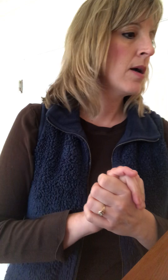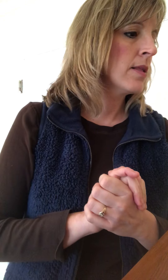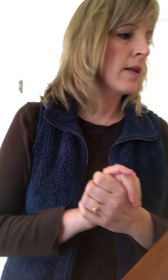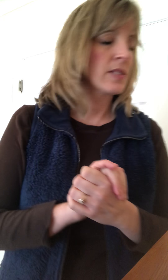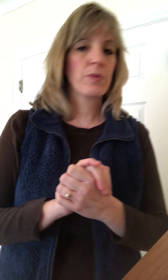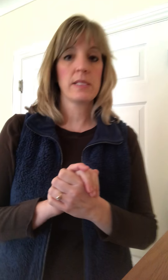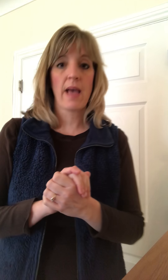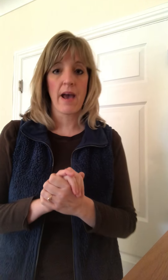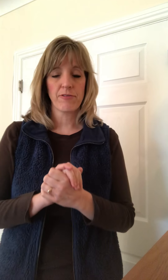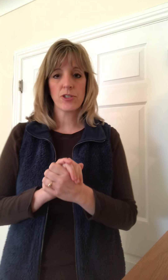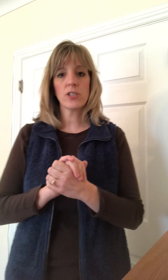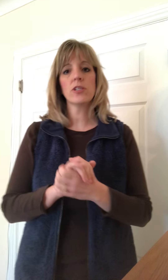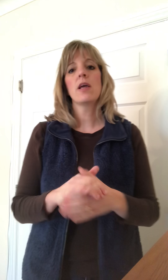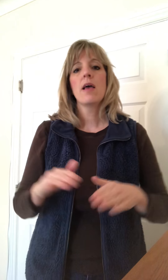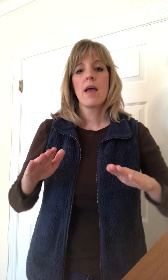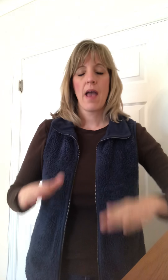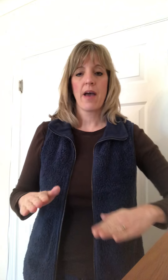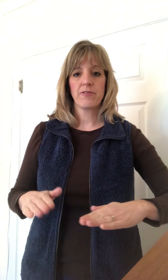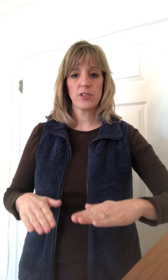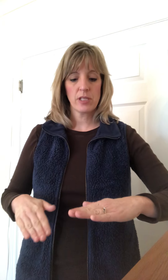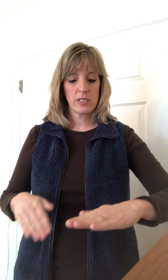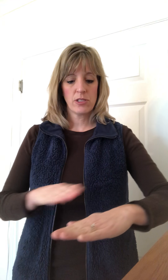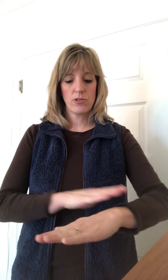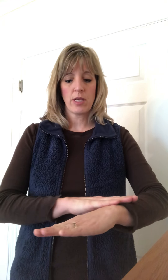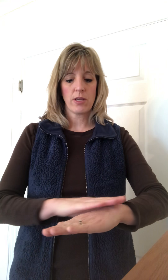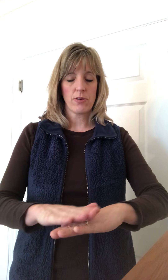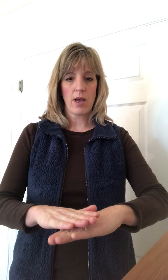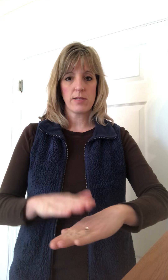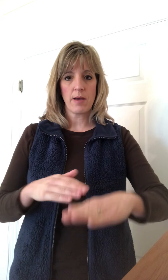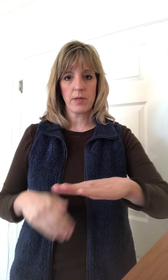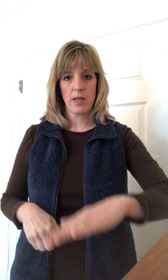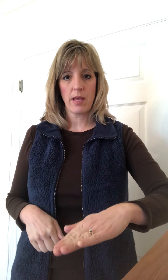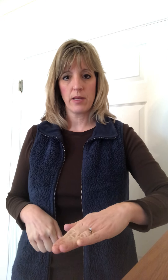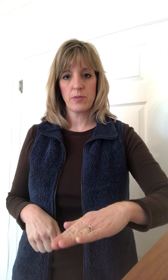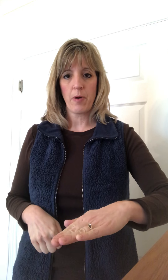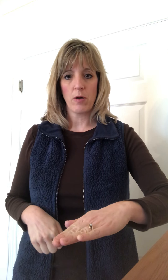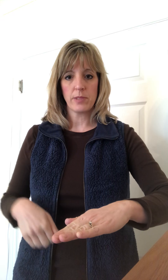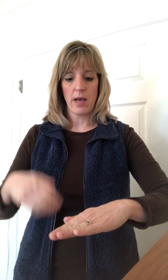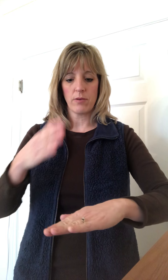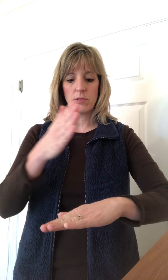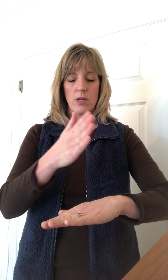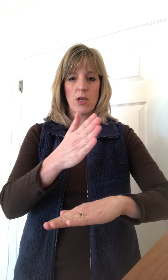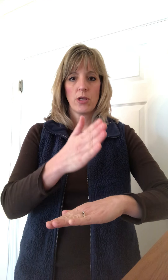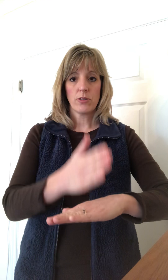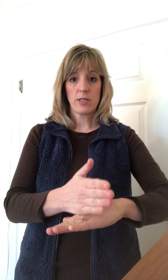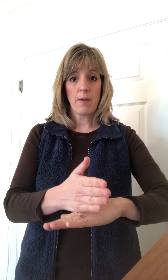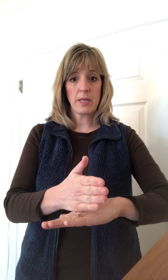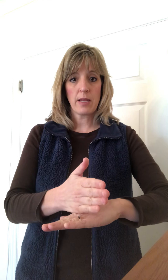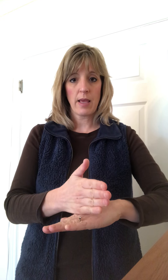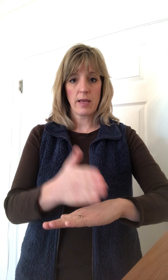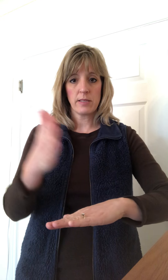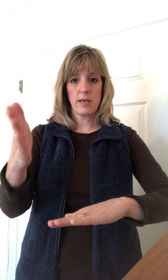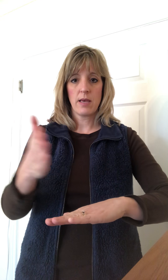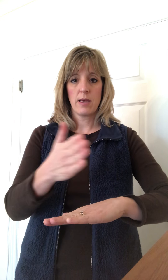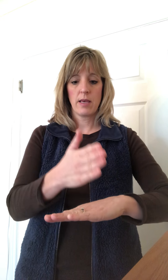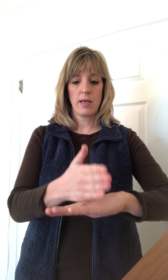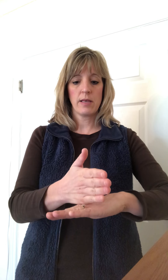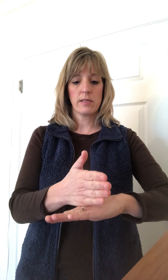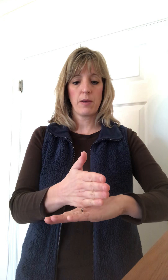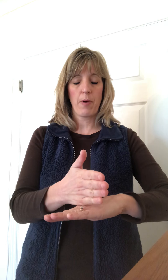The next one is after. After is you take your non-dominant hand, palm down. Your dominant hand palm